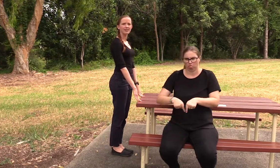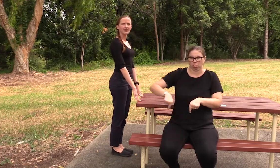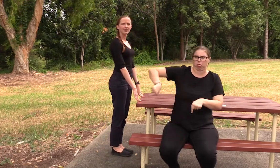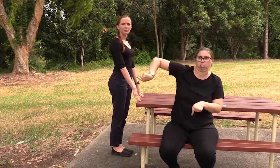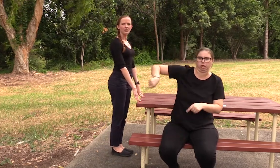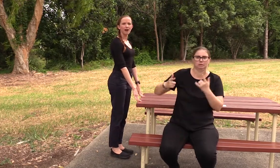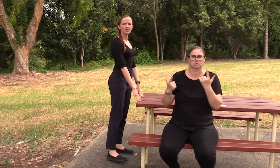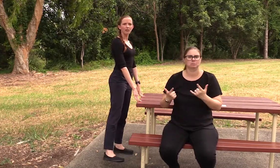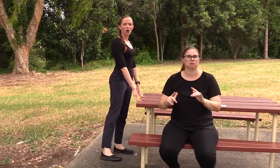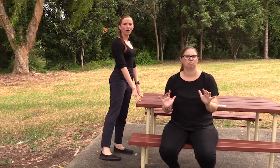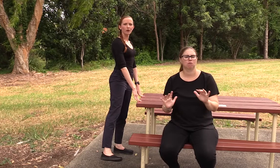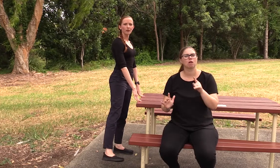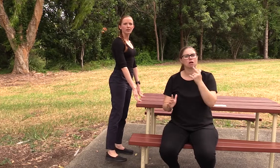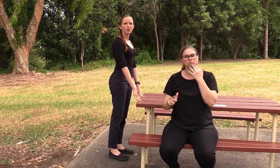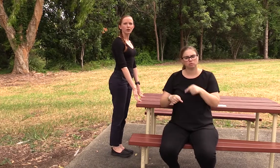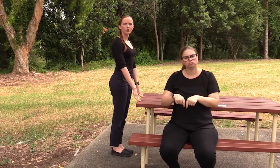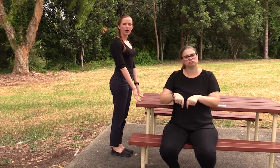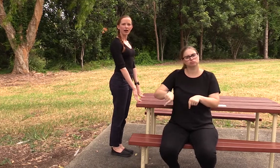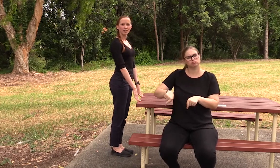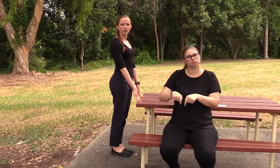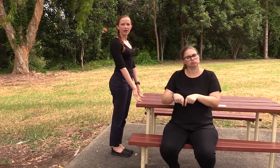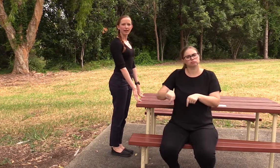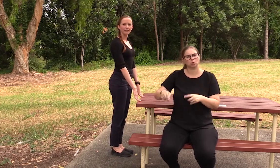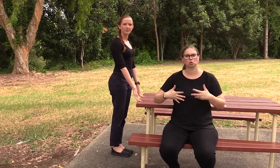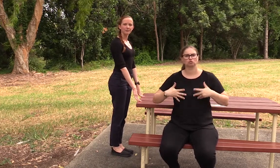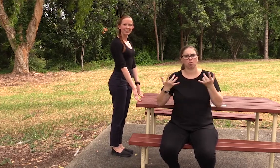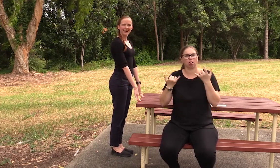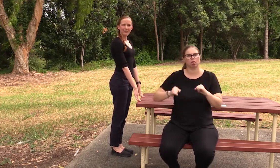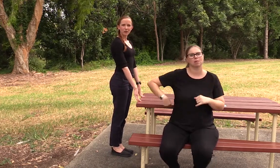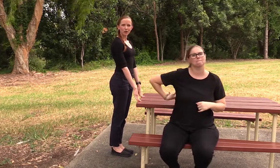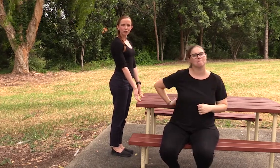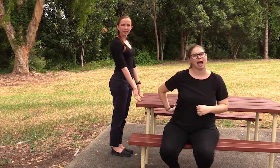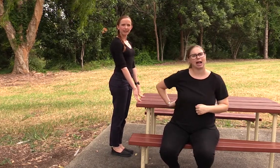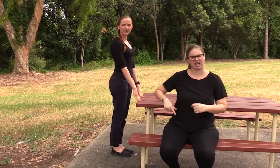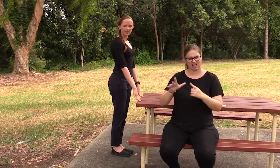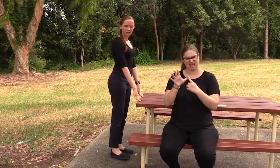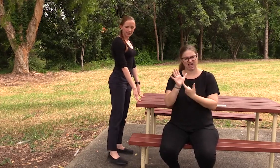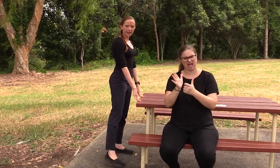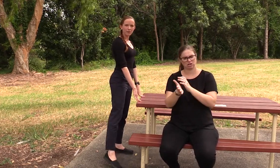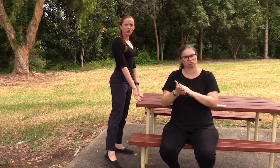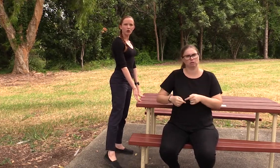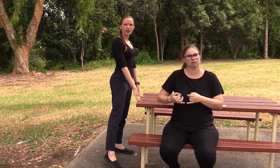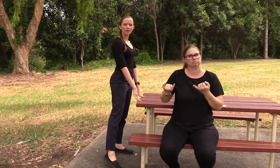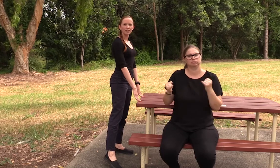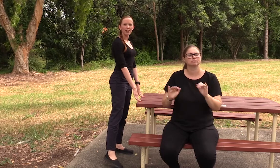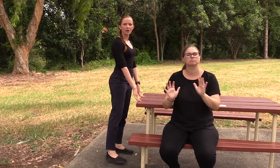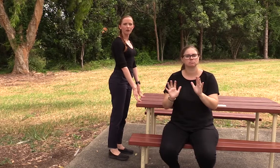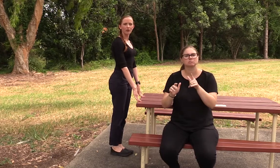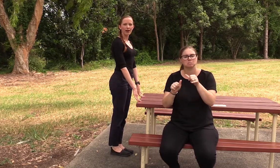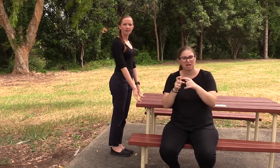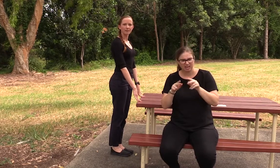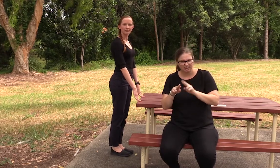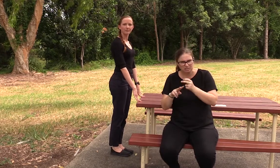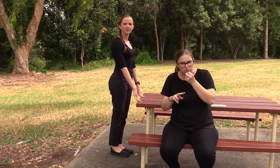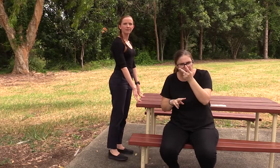exercise. Keep it nice and low so you're not arching your back. If it's too tricky, keep the toe touched down on